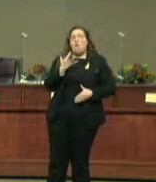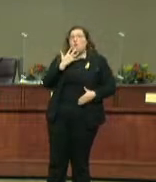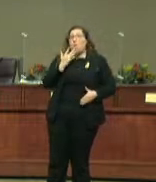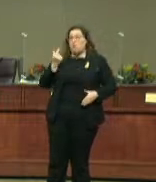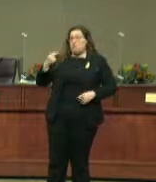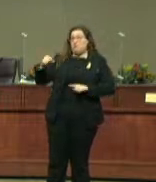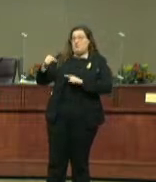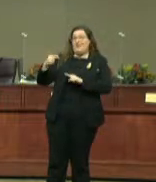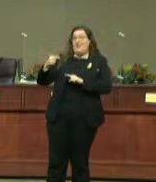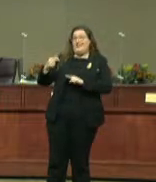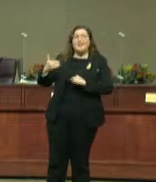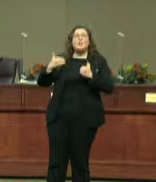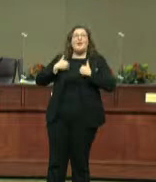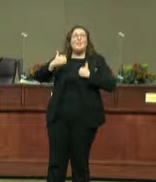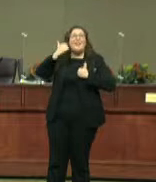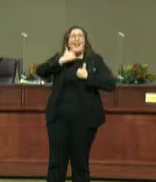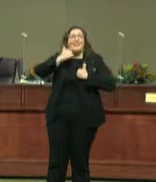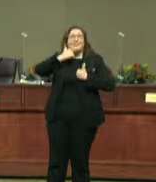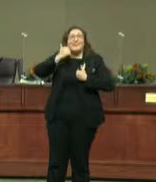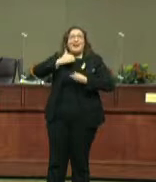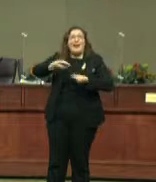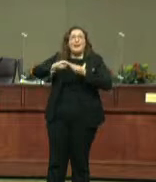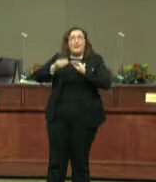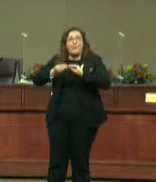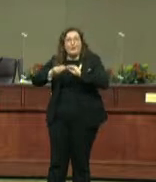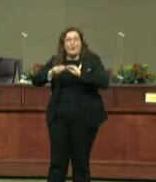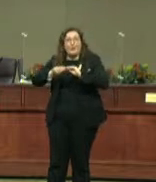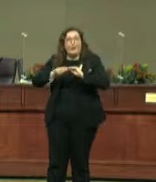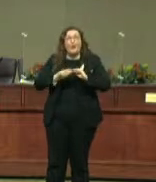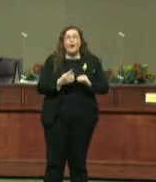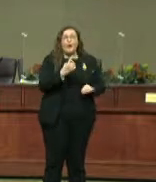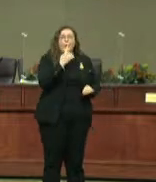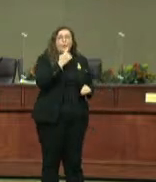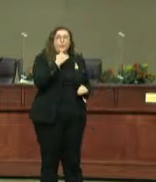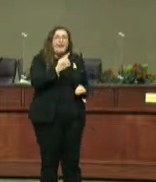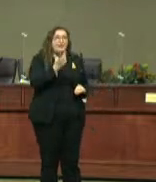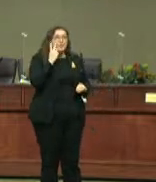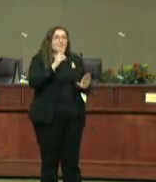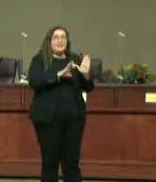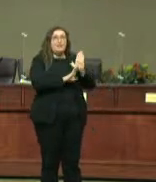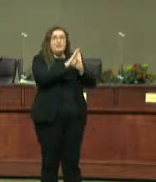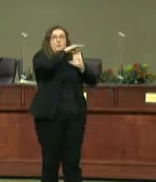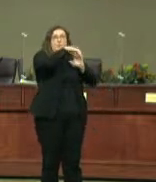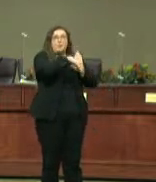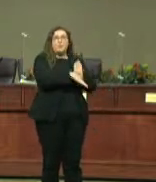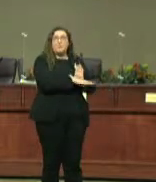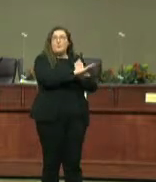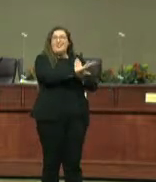have the daily number of cases. In red, the curve. And this linear